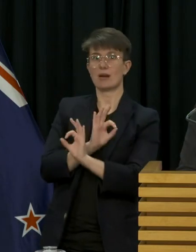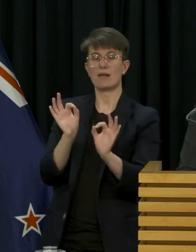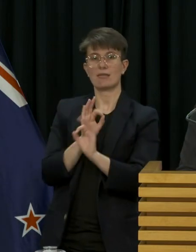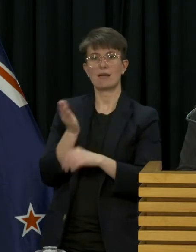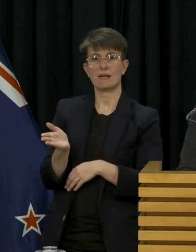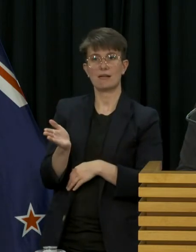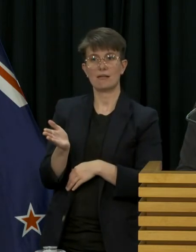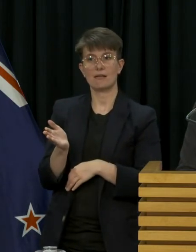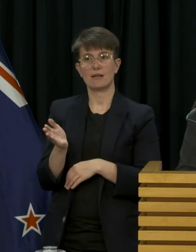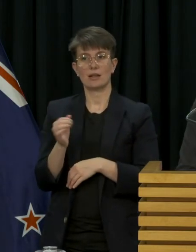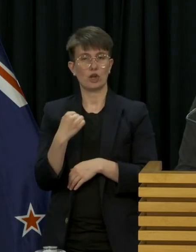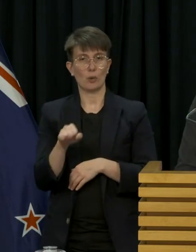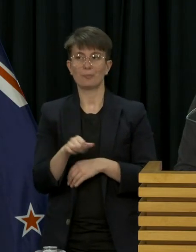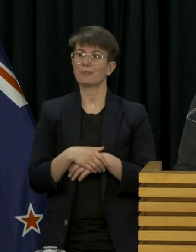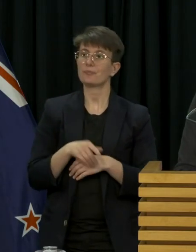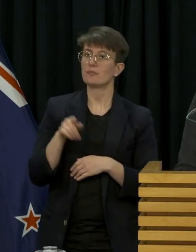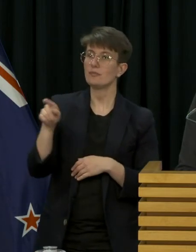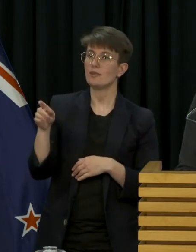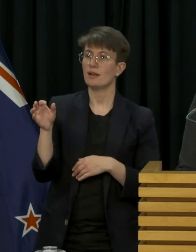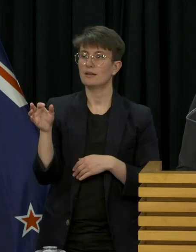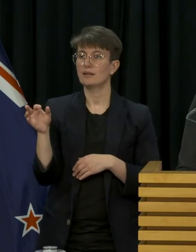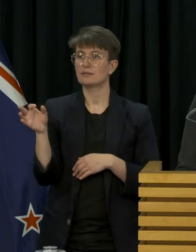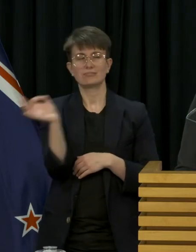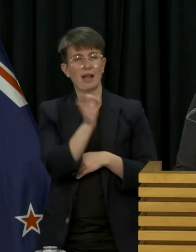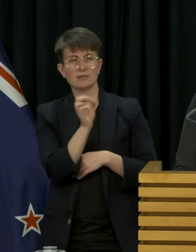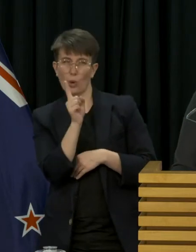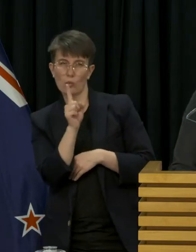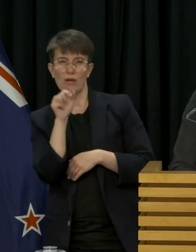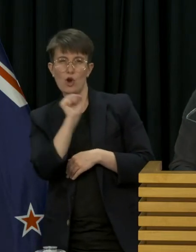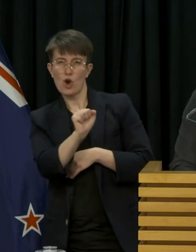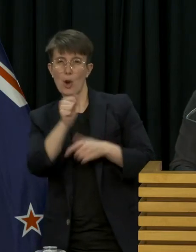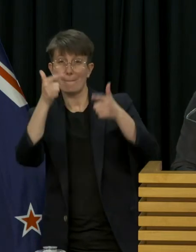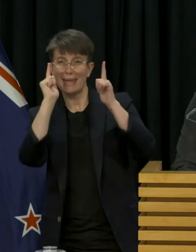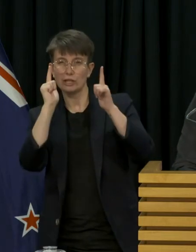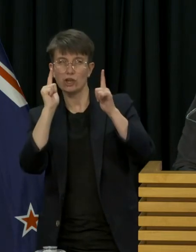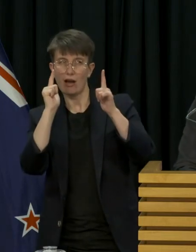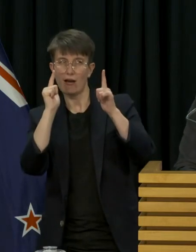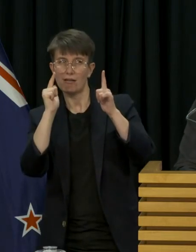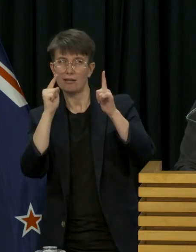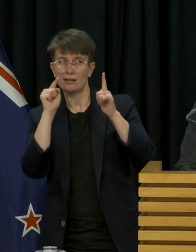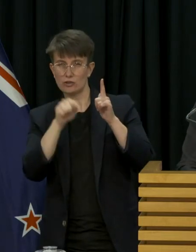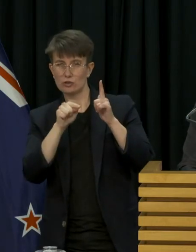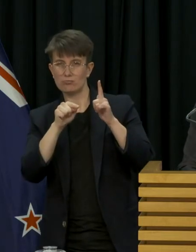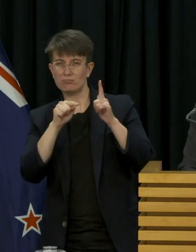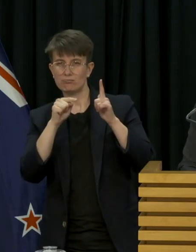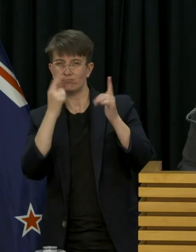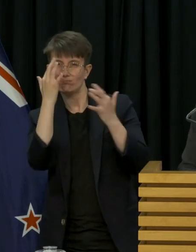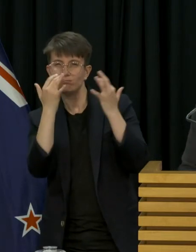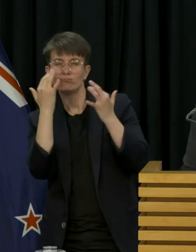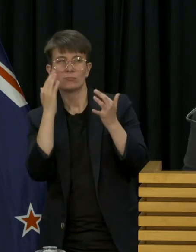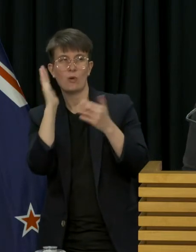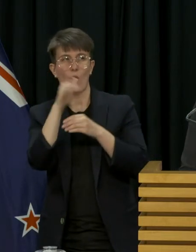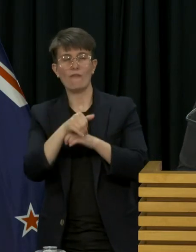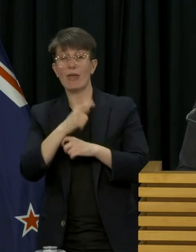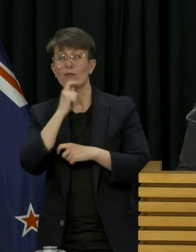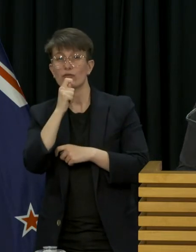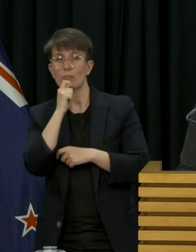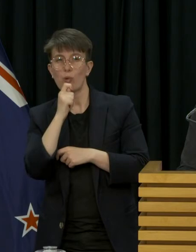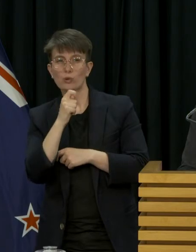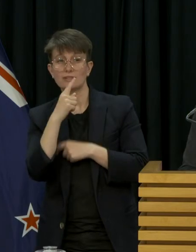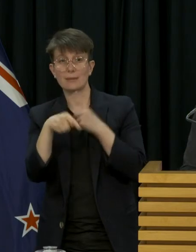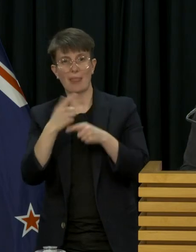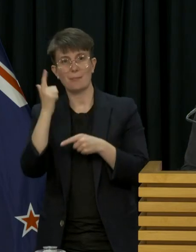she was told by the manager to come in or not? Look, I think we canvassed this last week. I don't think that getting into a blame game